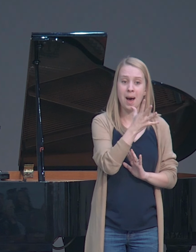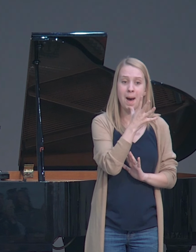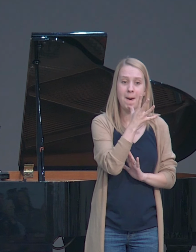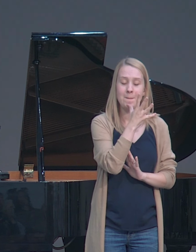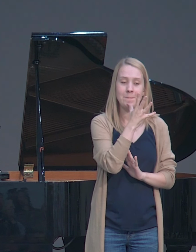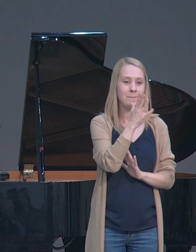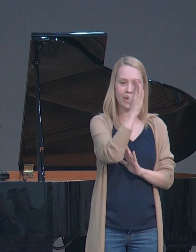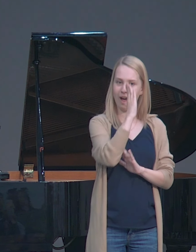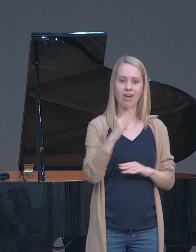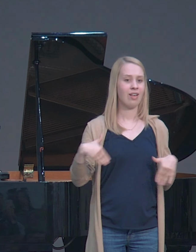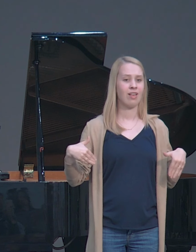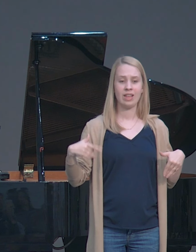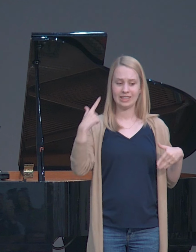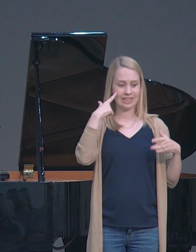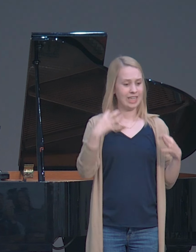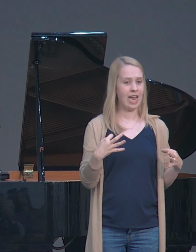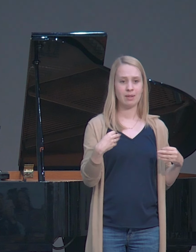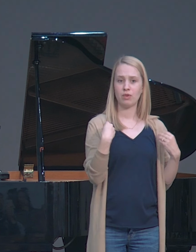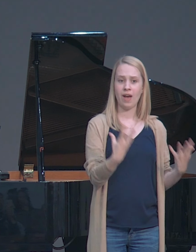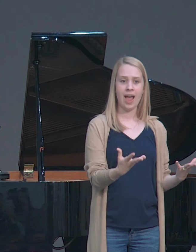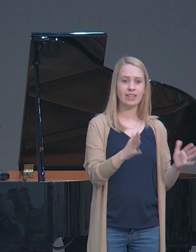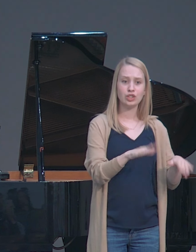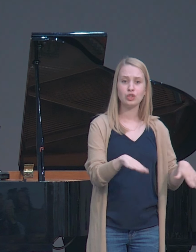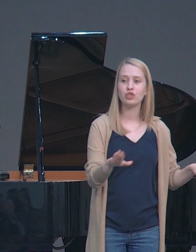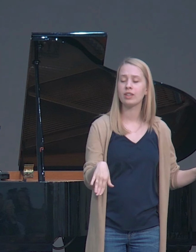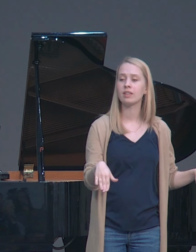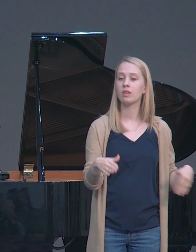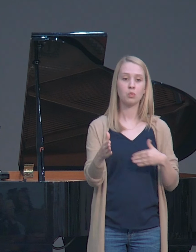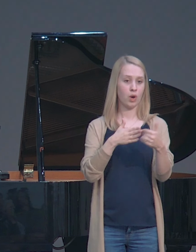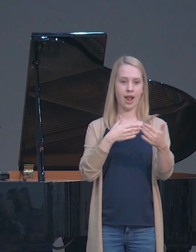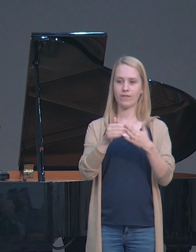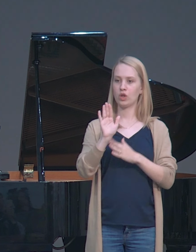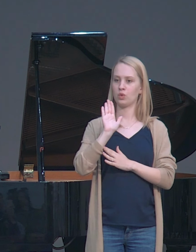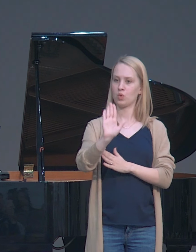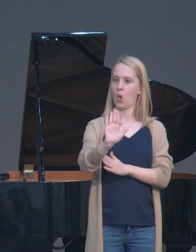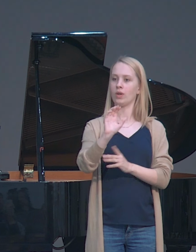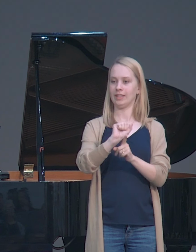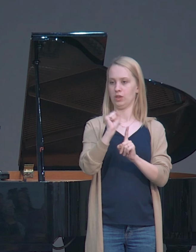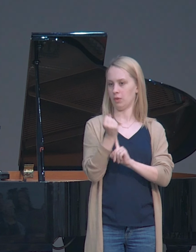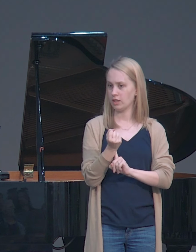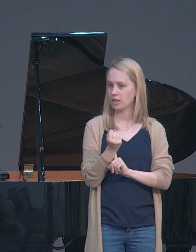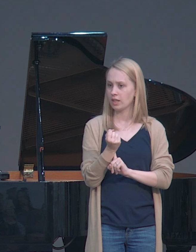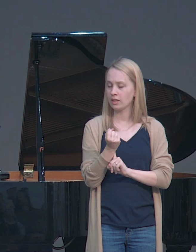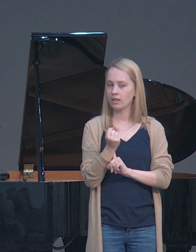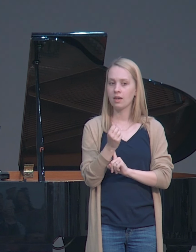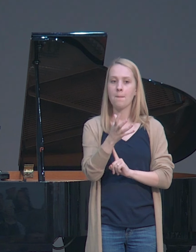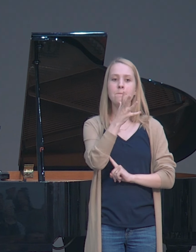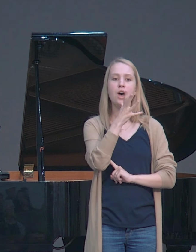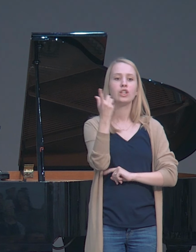seen fit to provide you with children. Whatever the case may be, Mother's Day is a painful reminder for some of you.